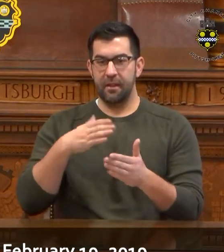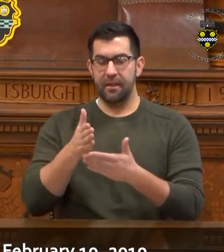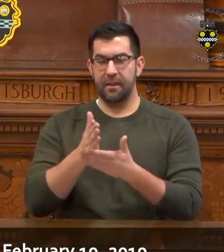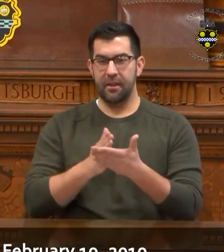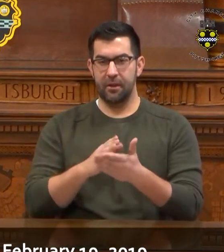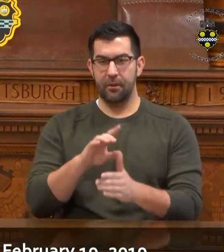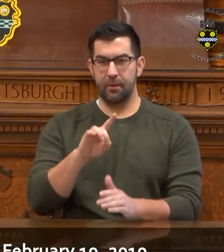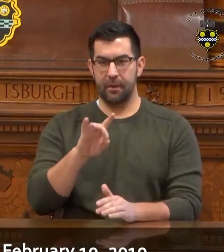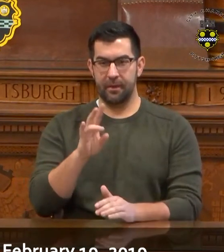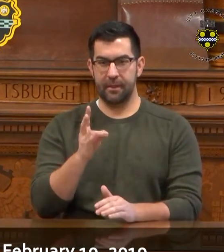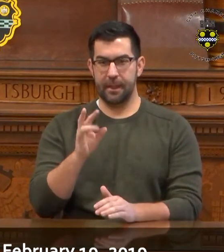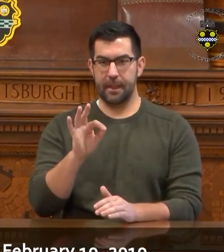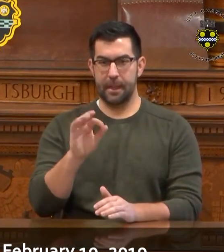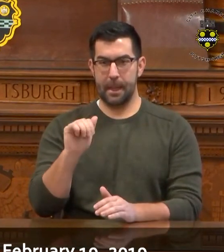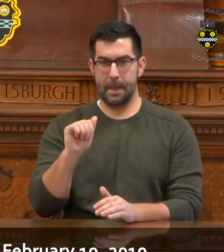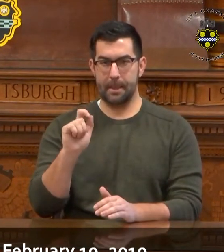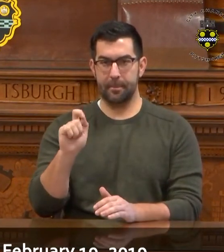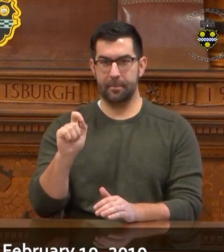Section